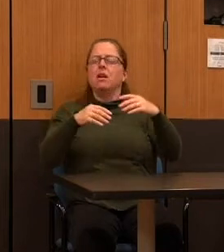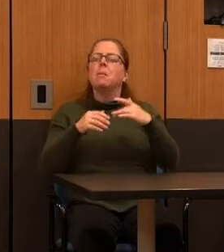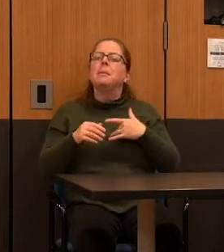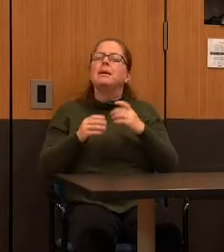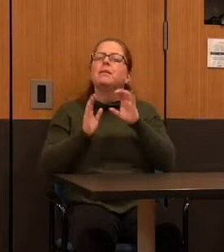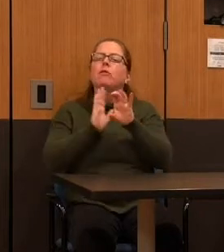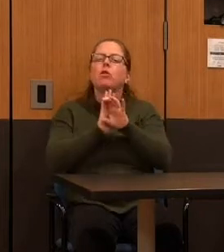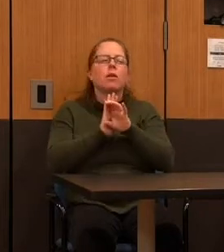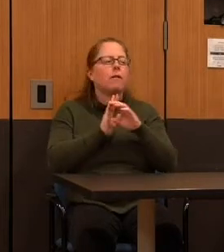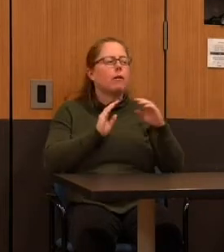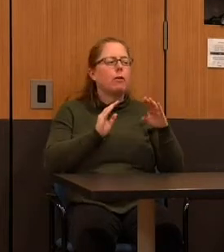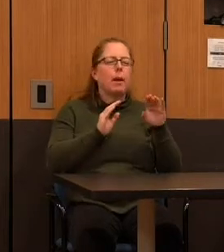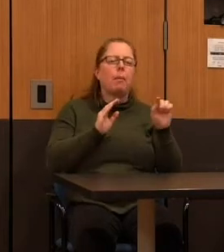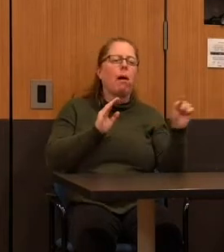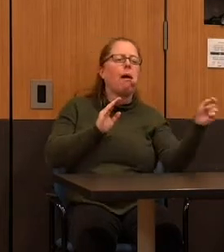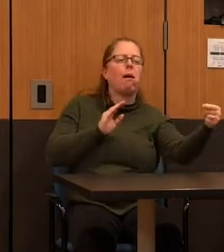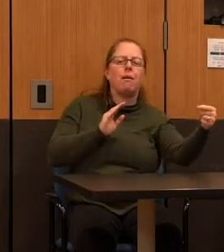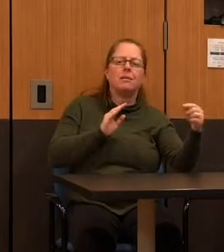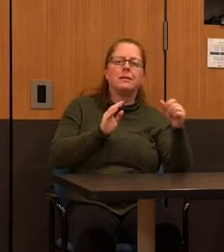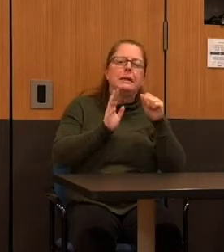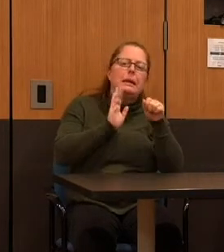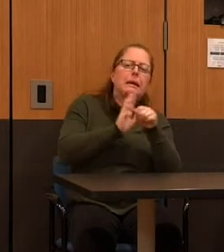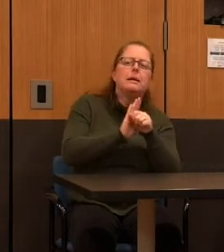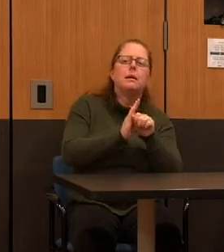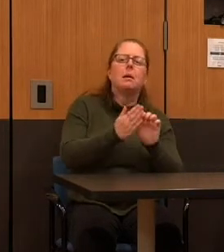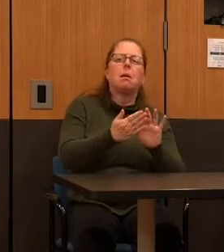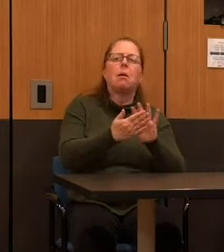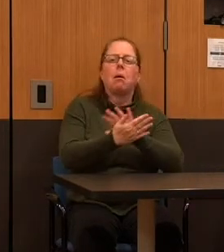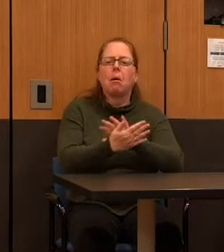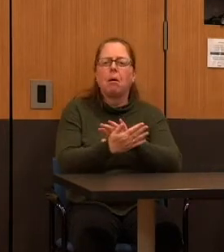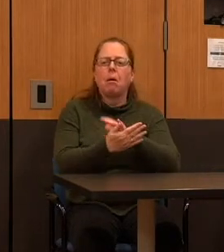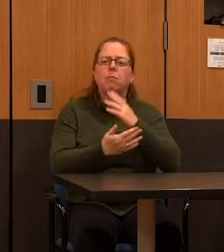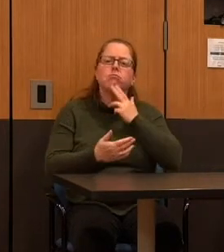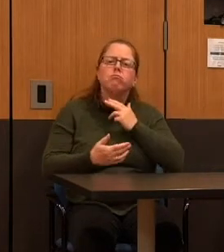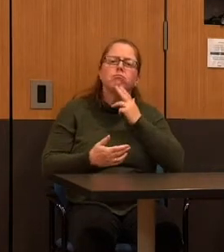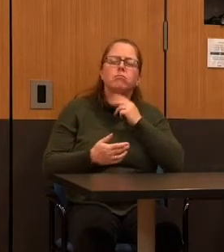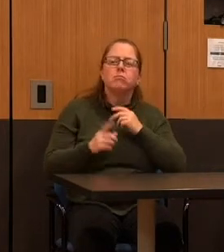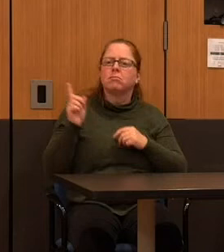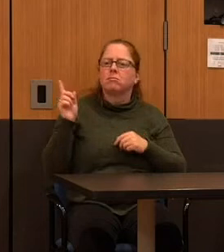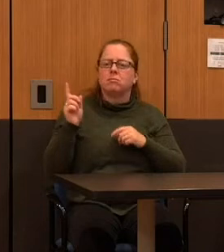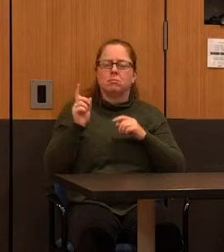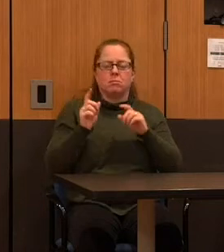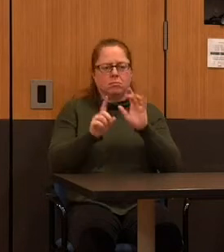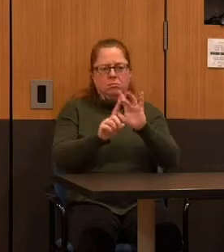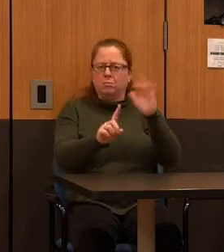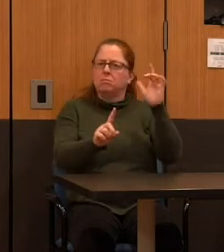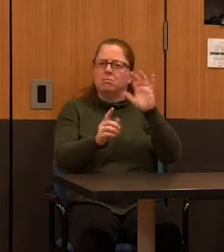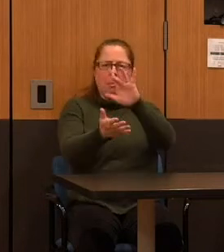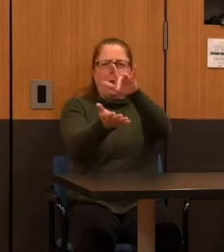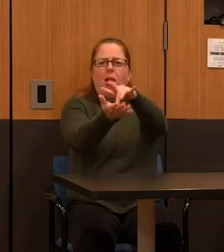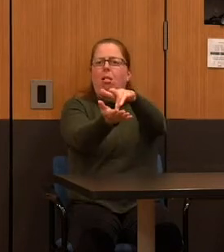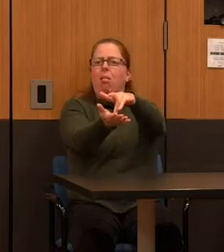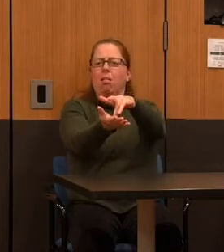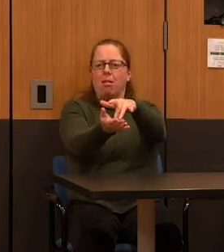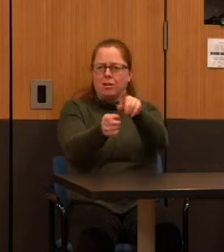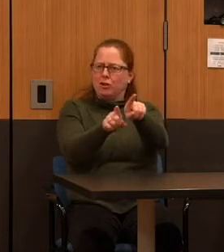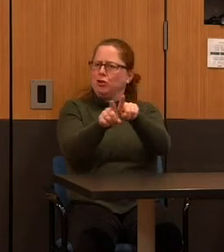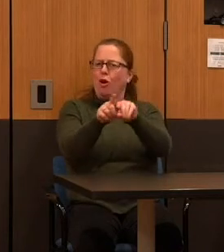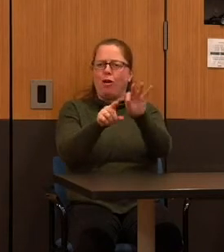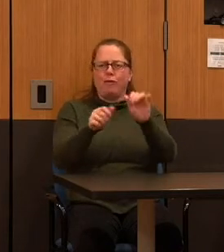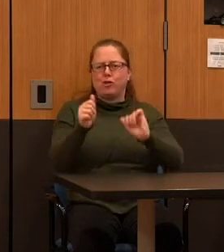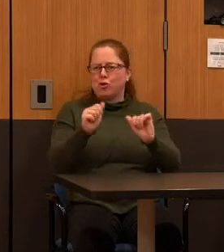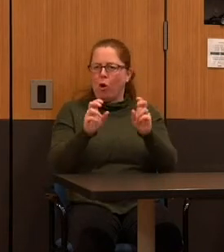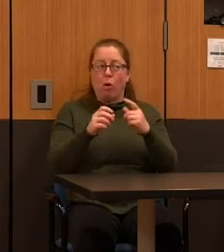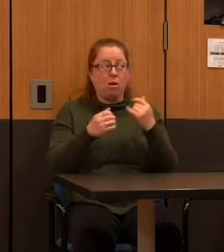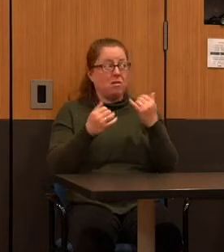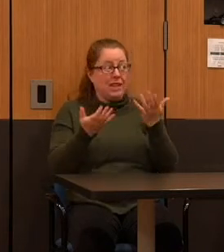sort of hidden or subtle or modest. And in this case, it's like they're the star of the show. And I noticed this for myself too, driving